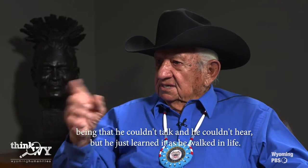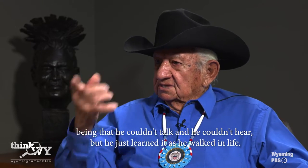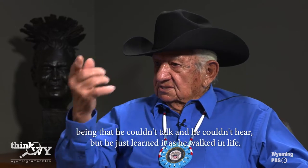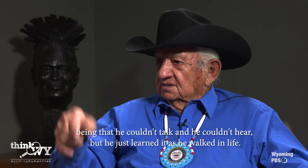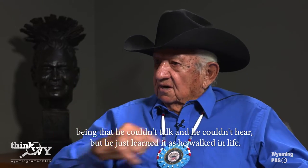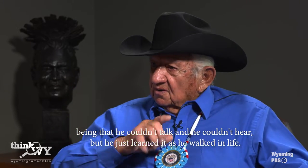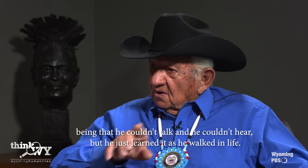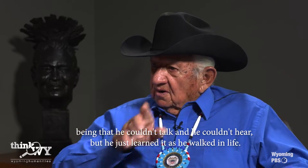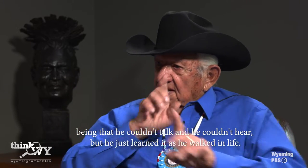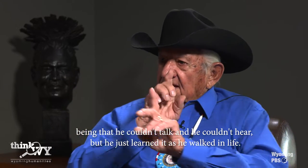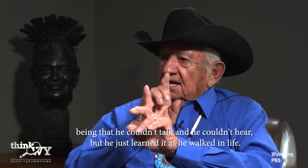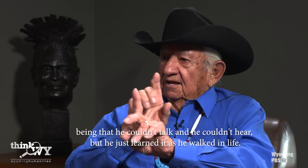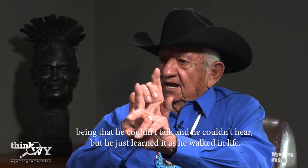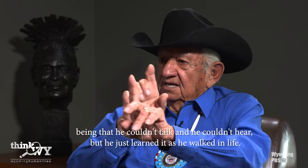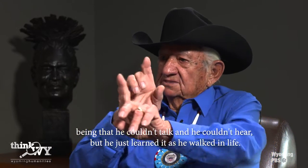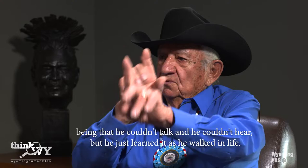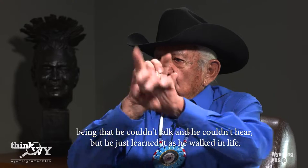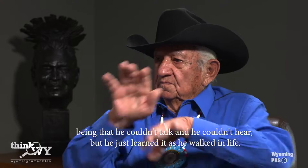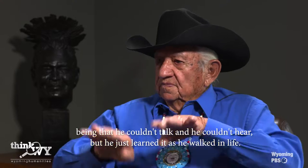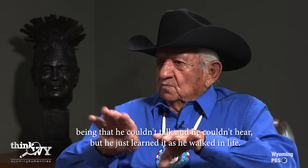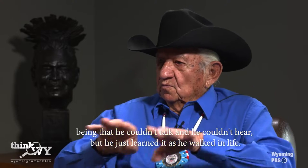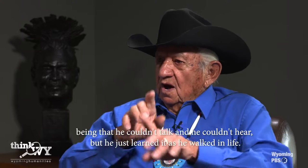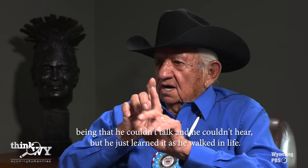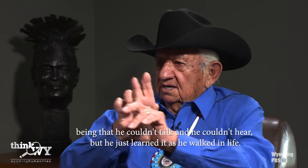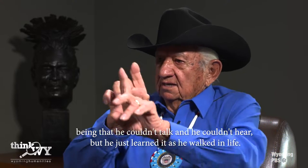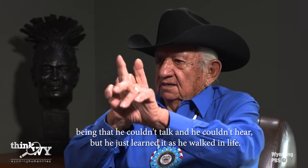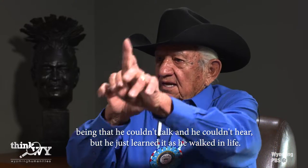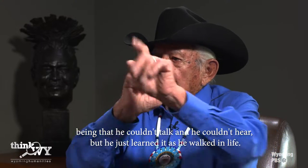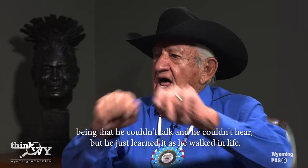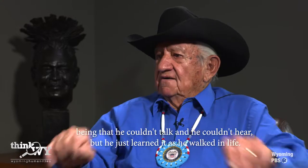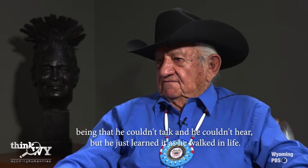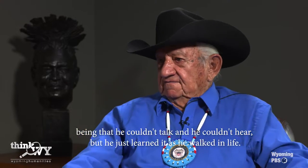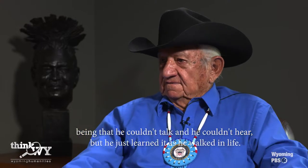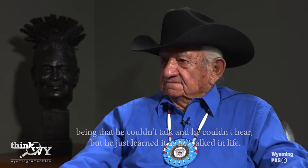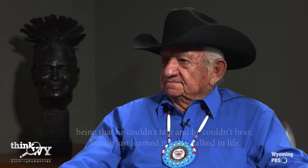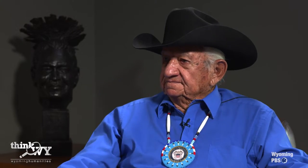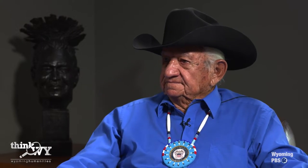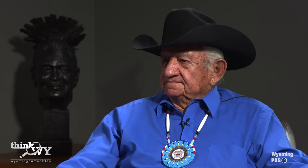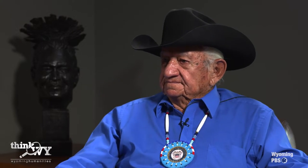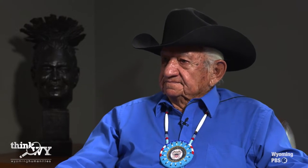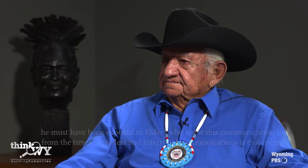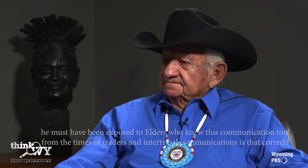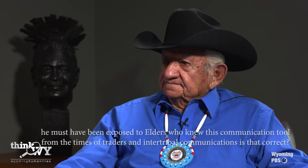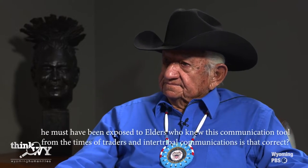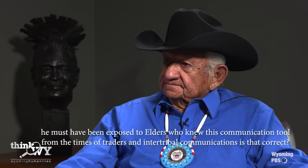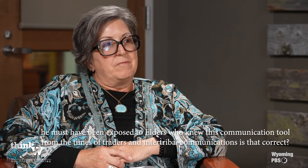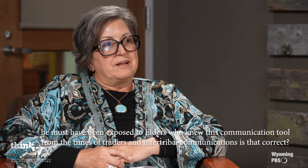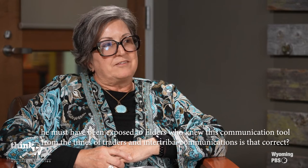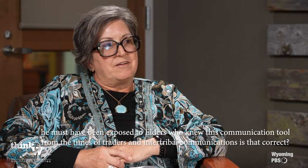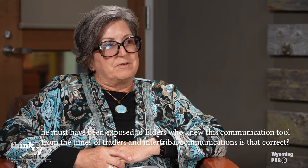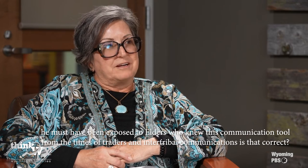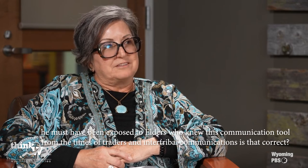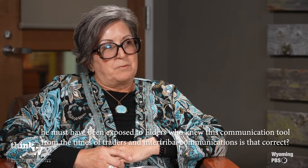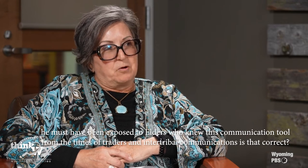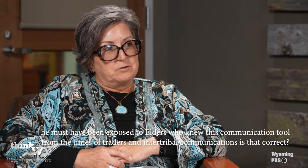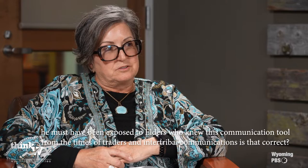just learned it as he walked in life. So he must have been exposed